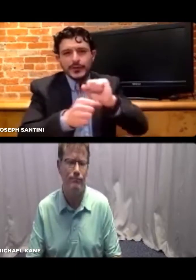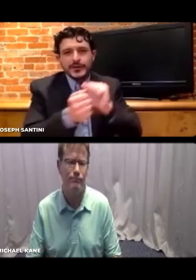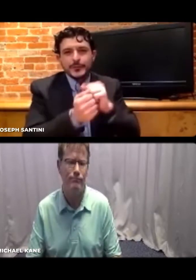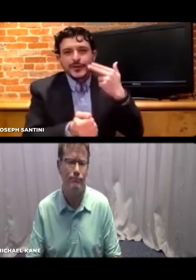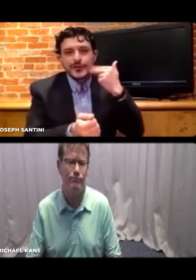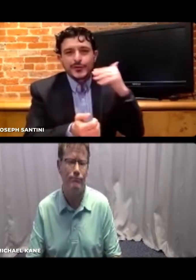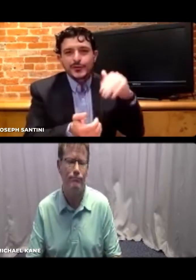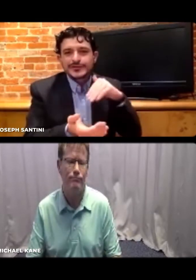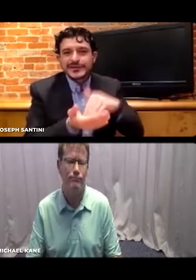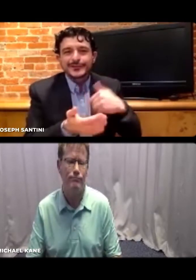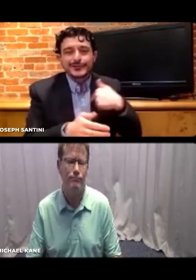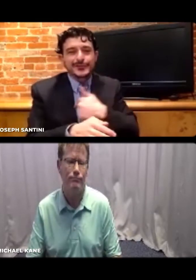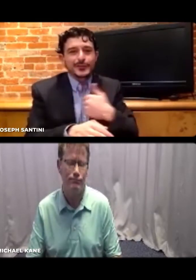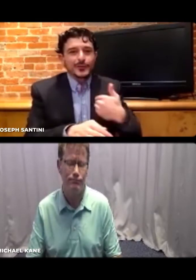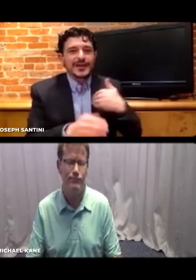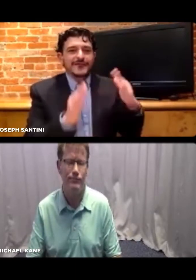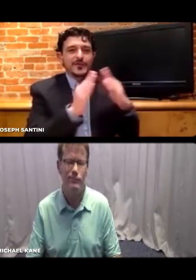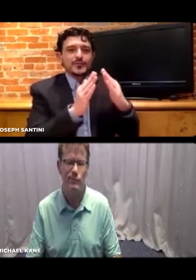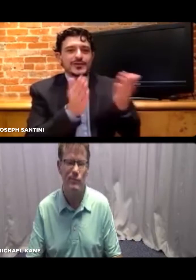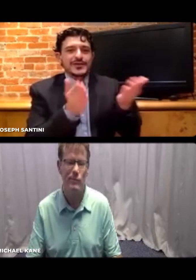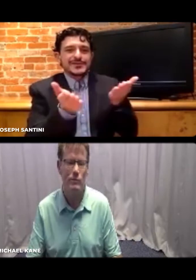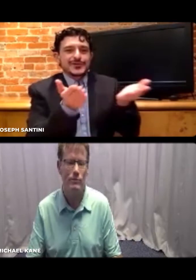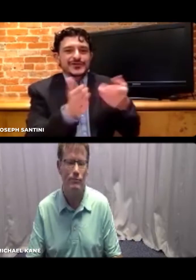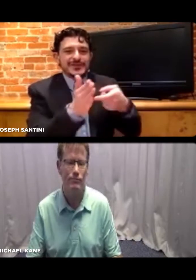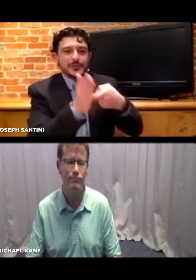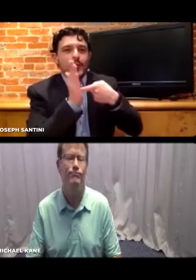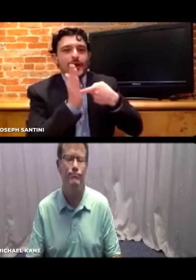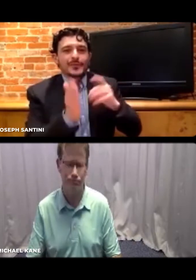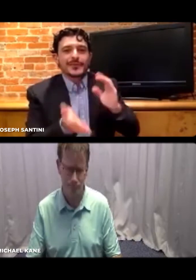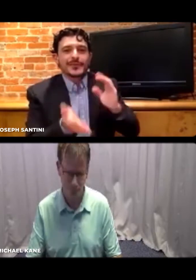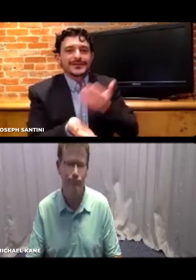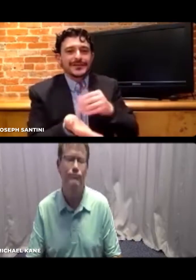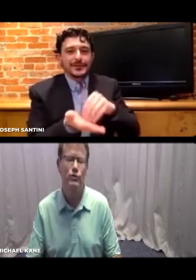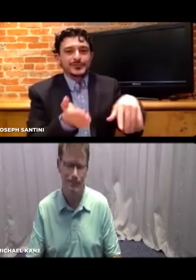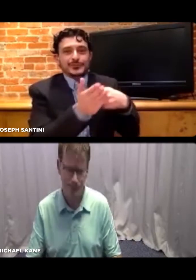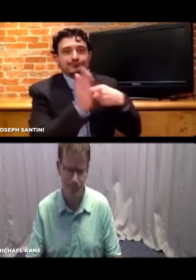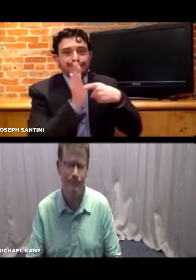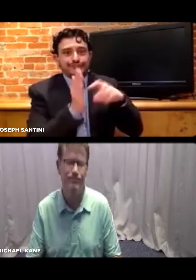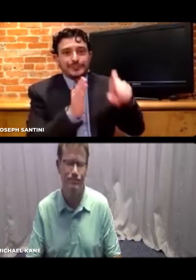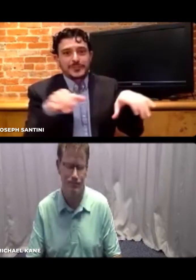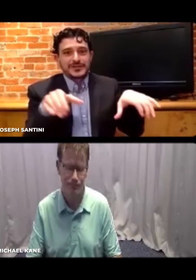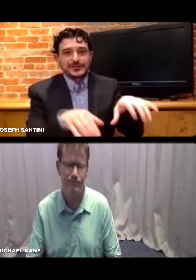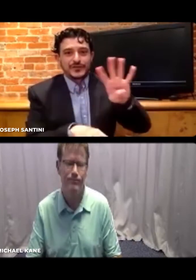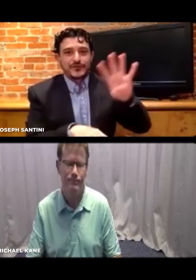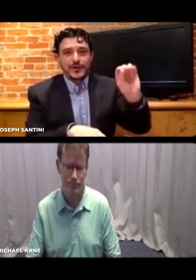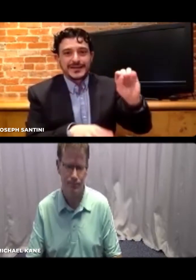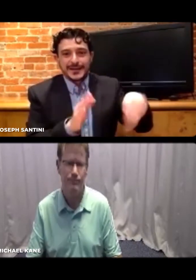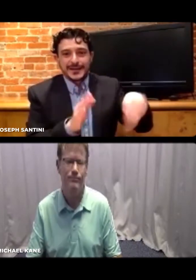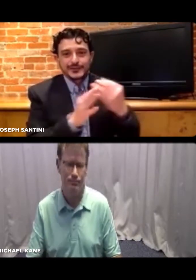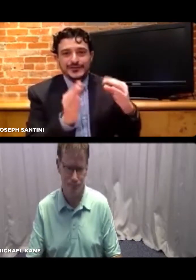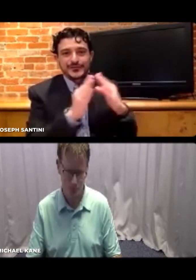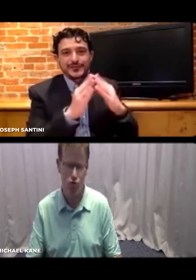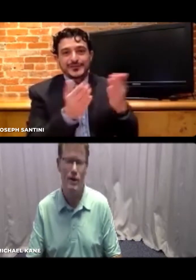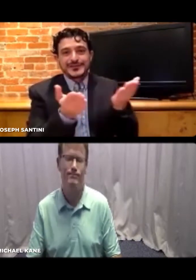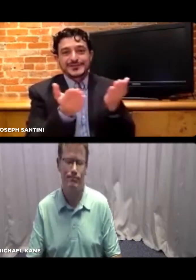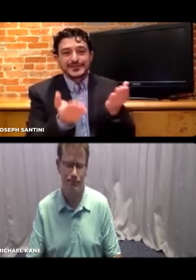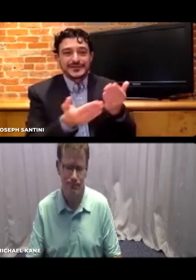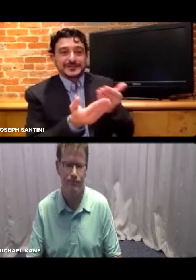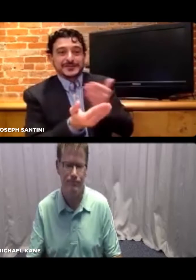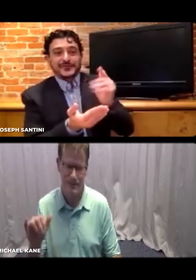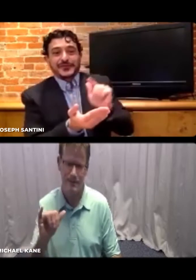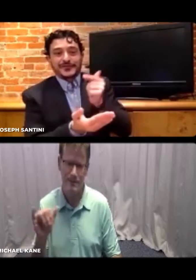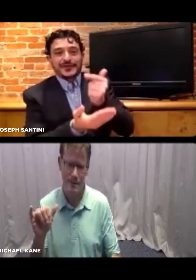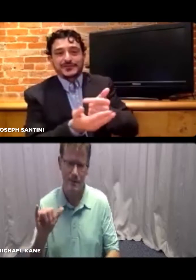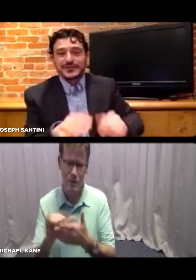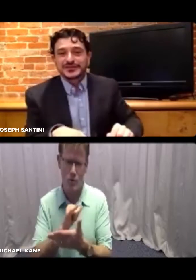do at the Lauren Clare Center. We have a big community need there, and so we have community members also putting in 40 hours